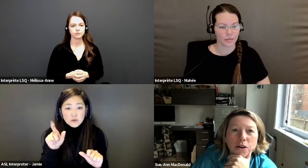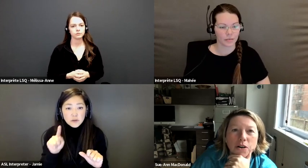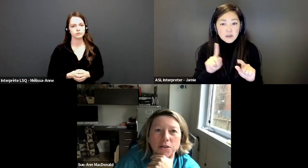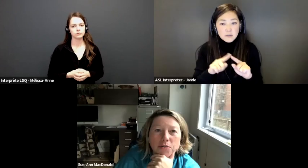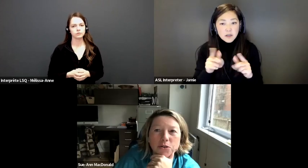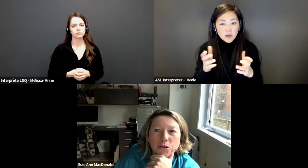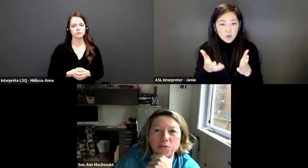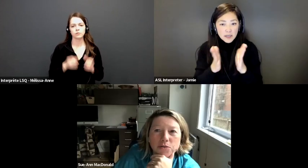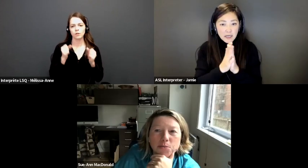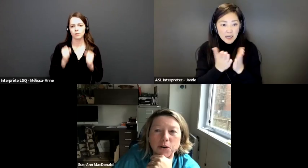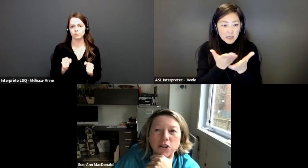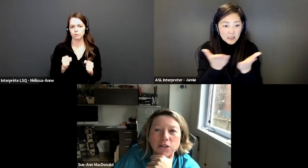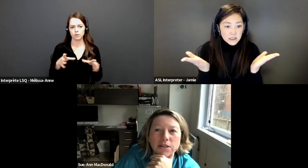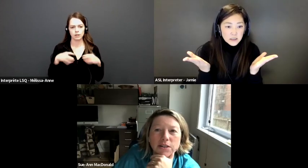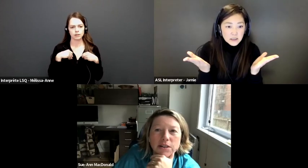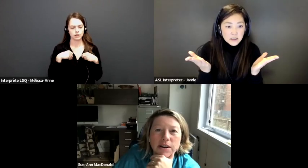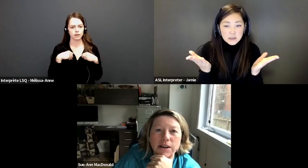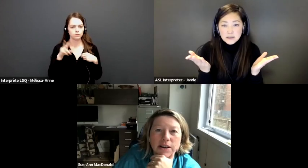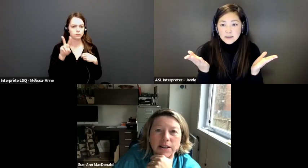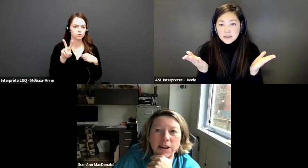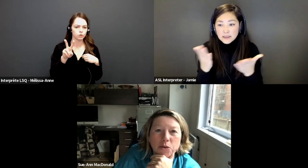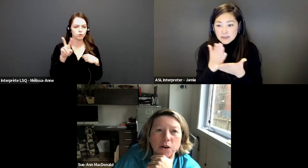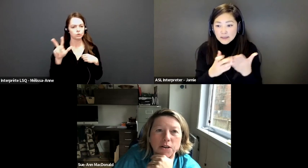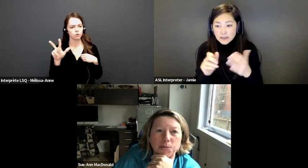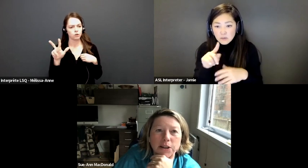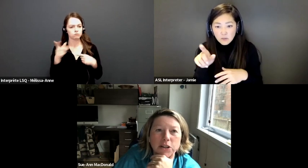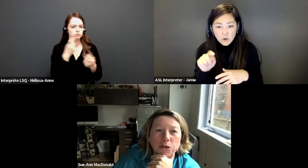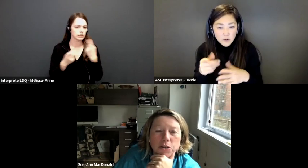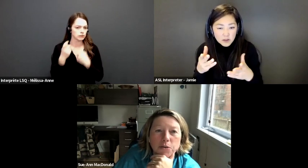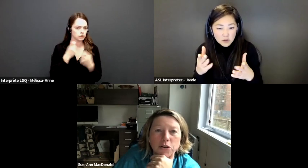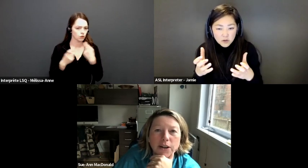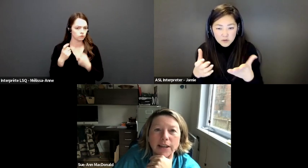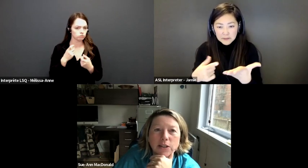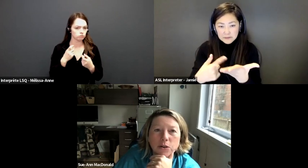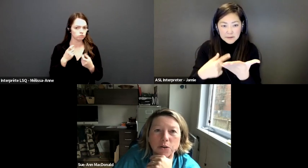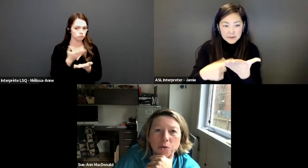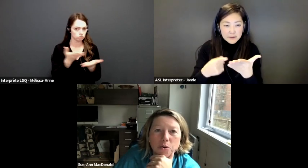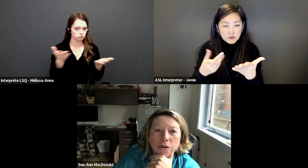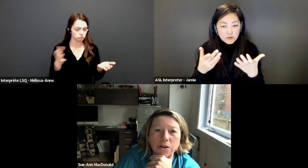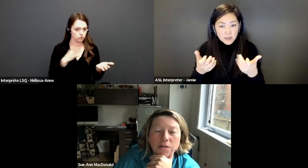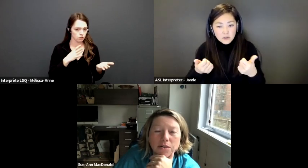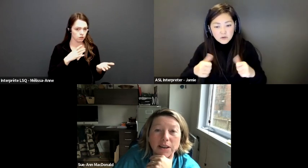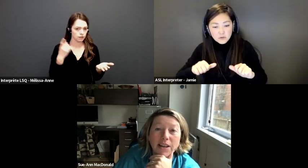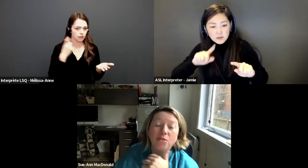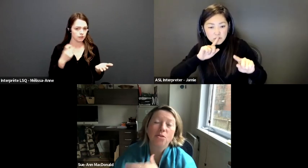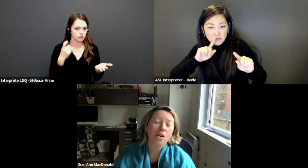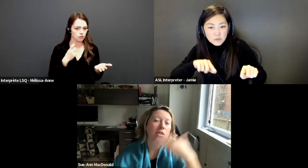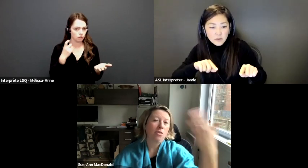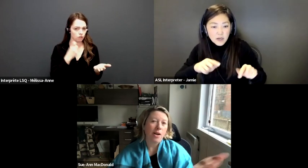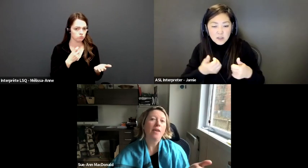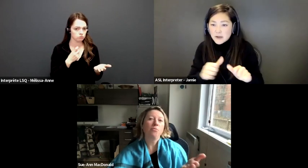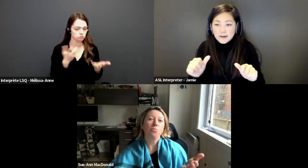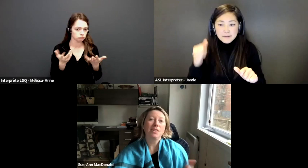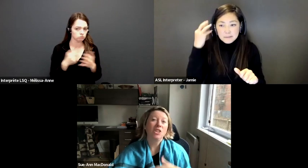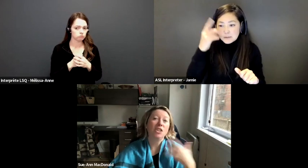you all if there's some questions that you want to speak to, that you want to try to answer, or any other thoughts